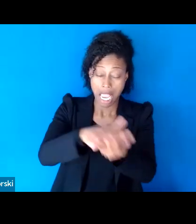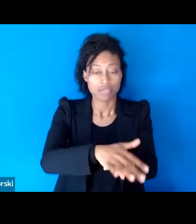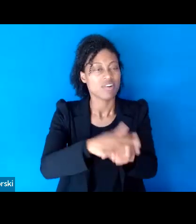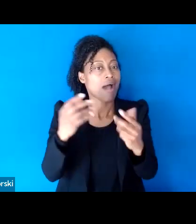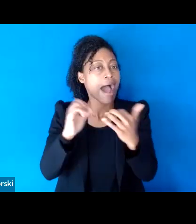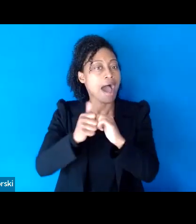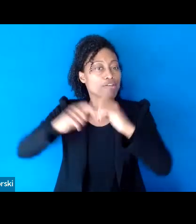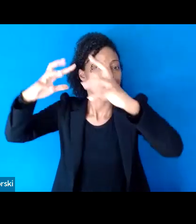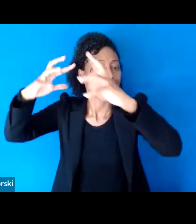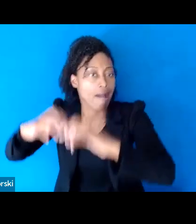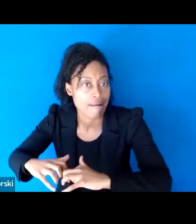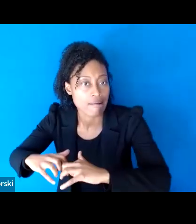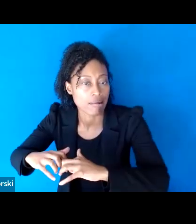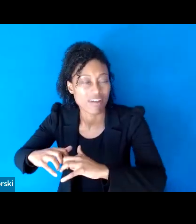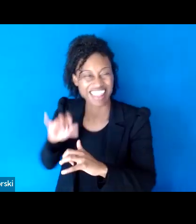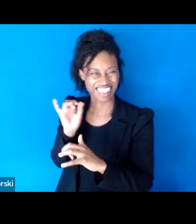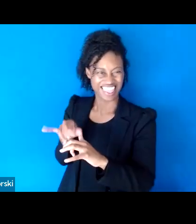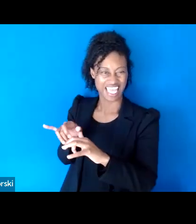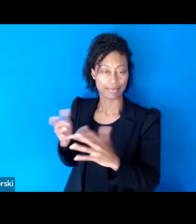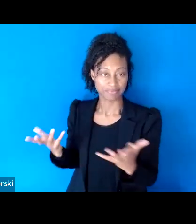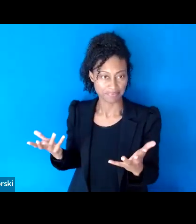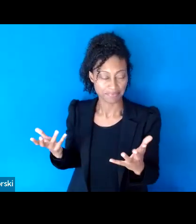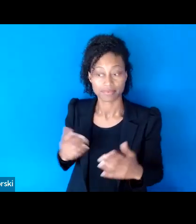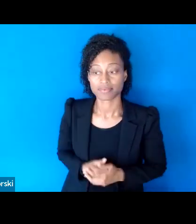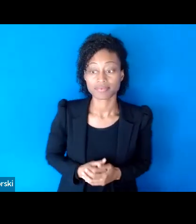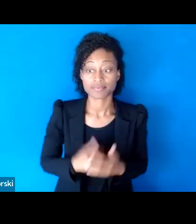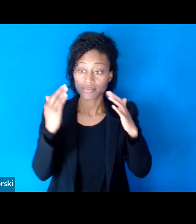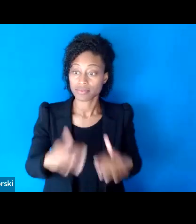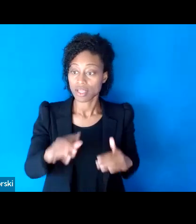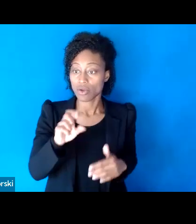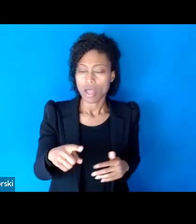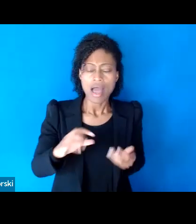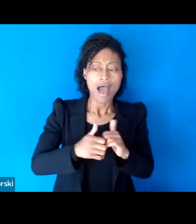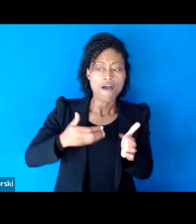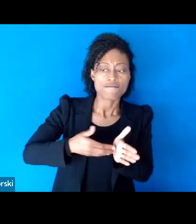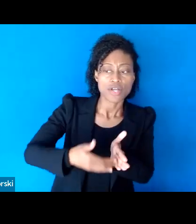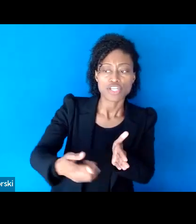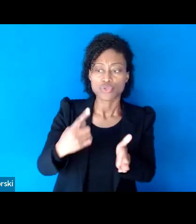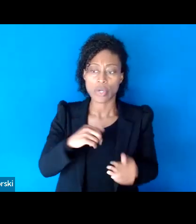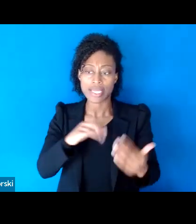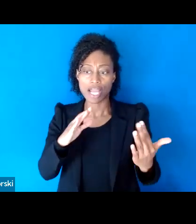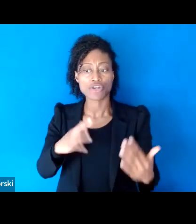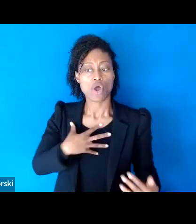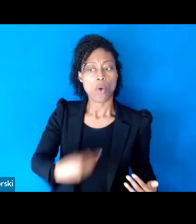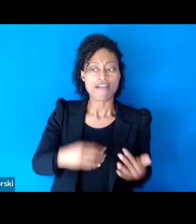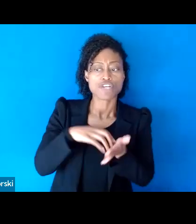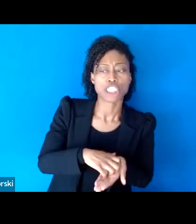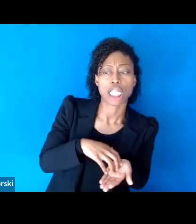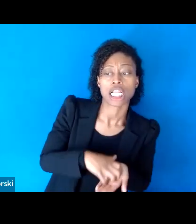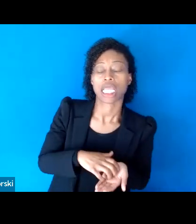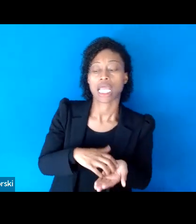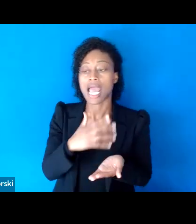So our next question that we have, how frequently do you encounter white fragility, and how do you